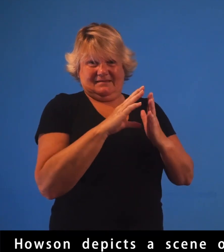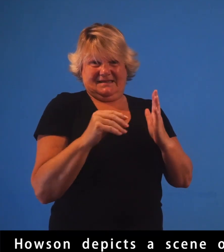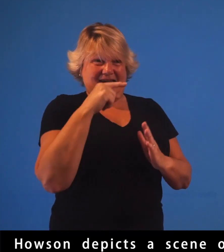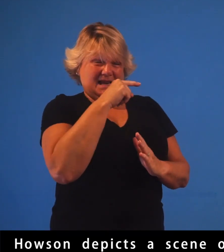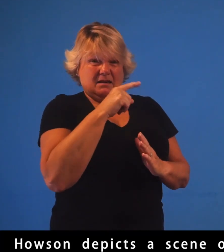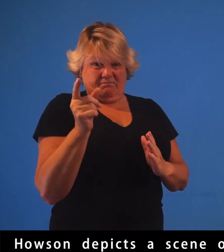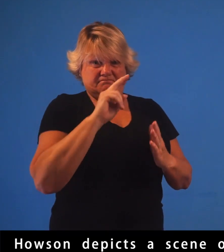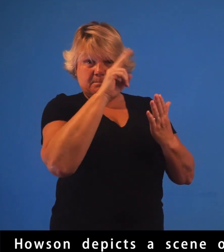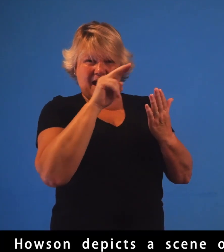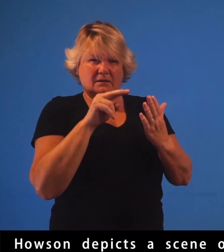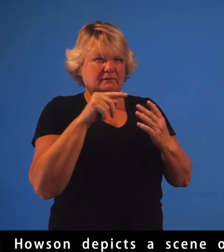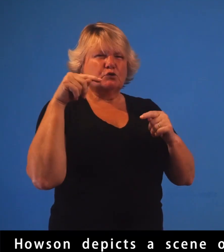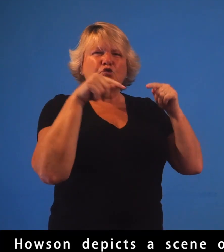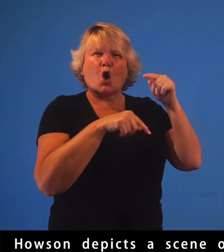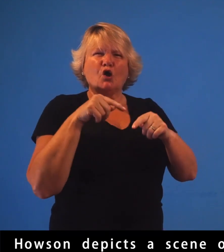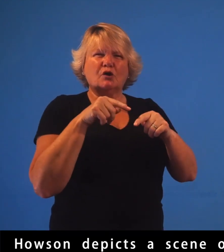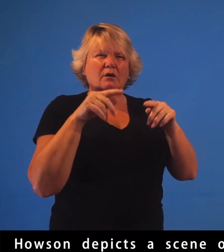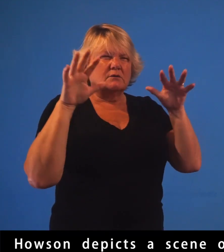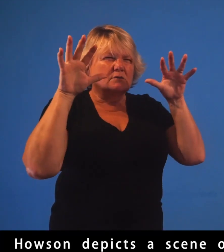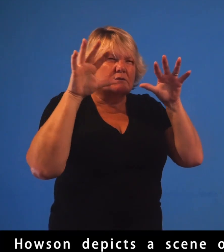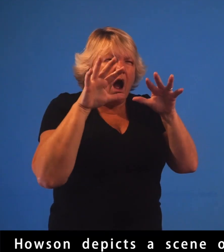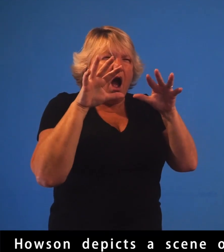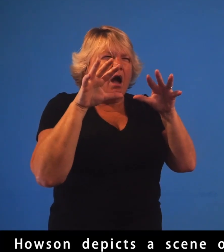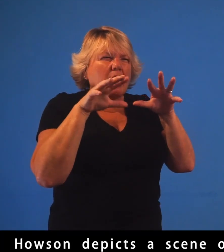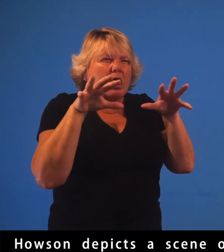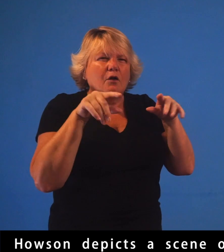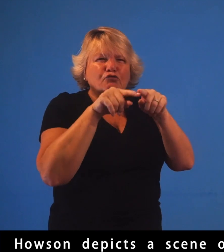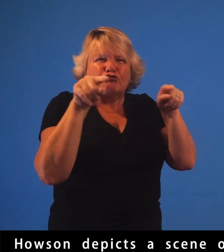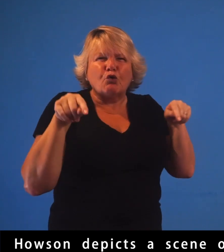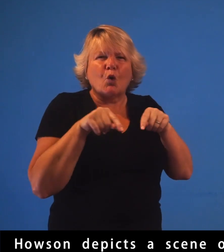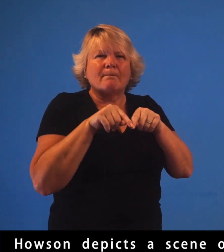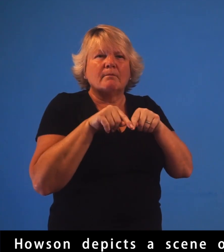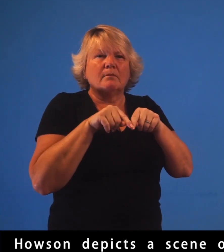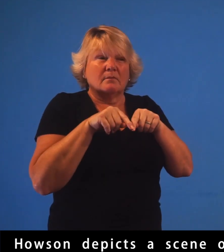Howson depicts a scene of torture in a dimly lit room.